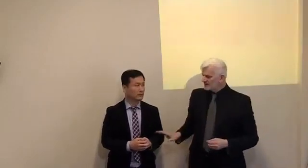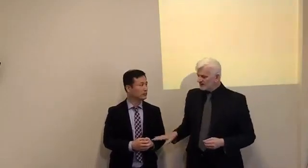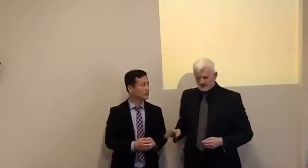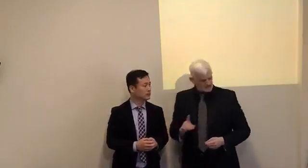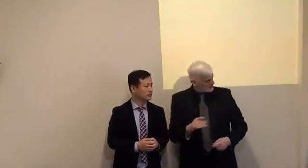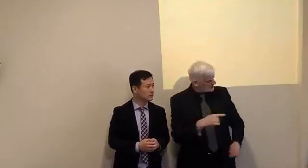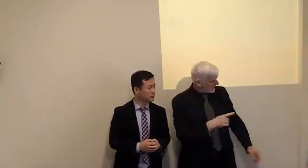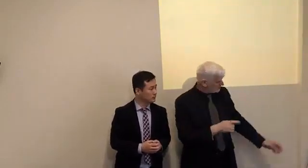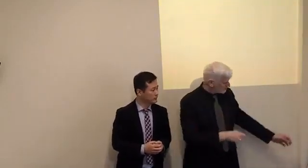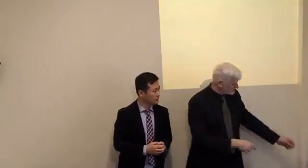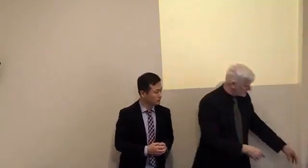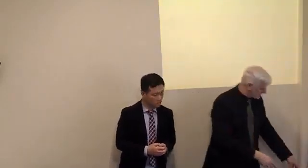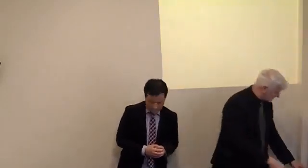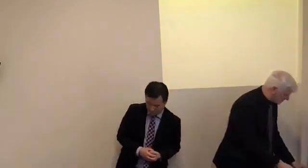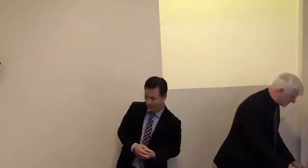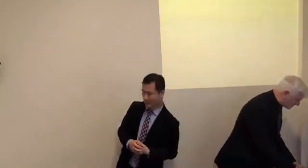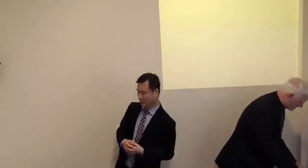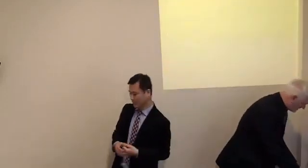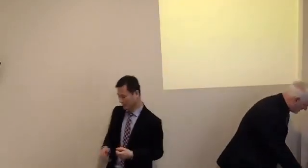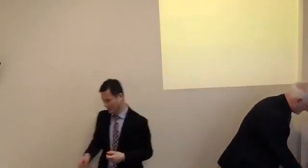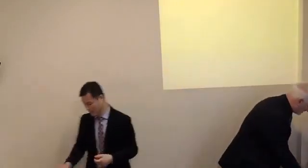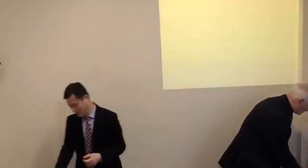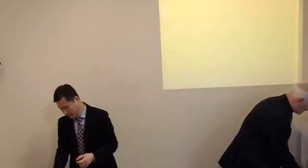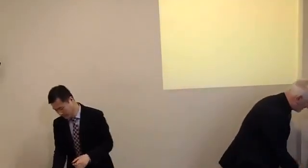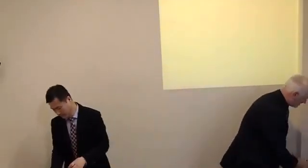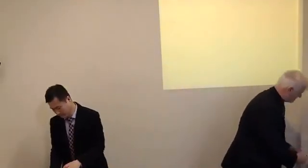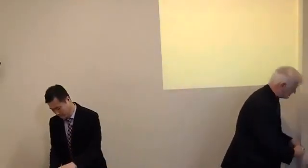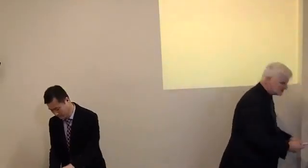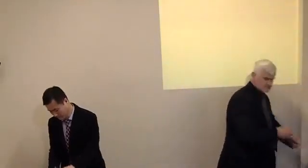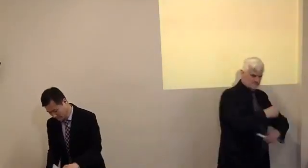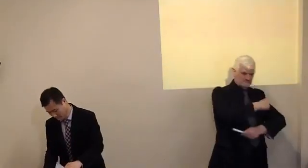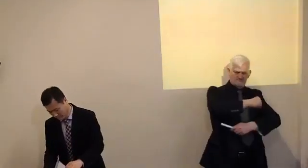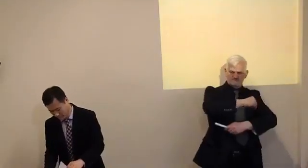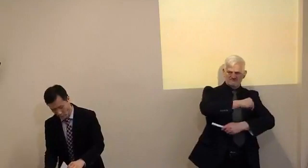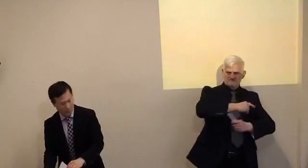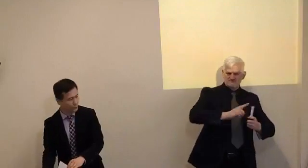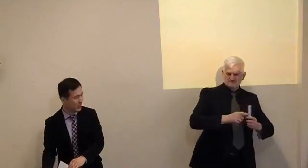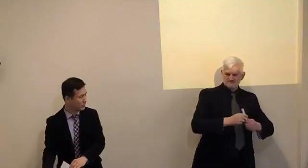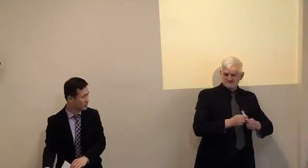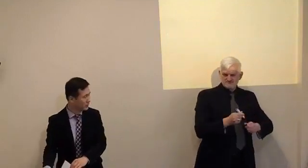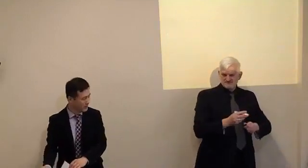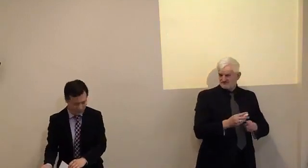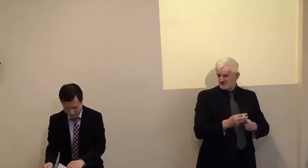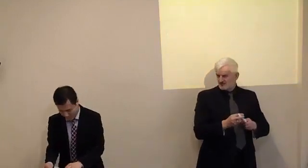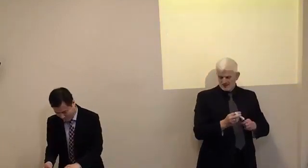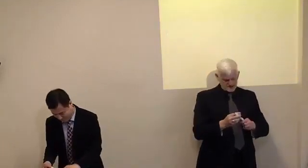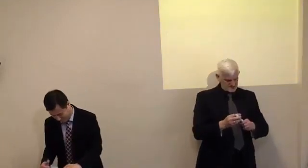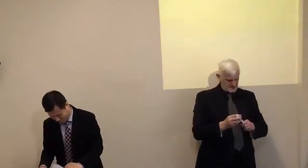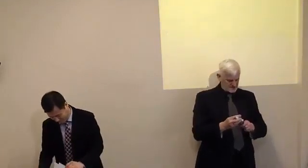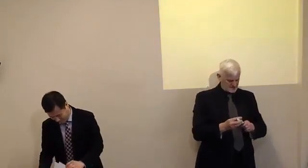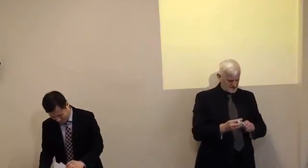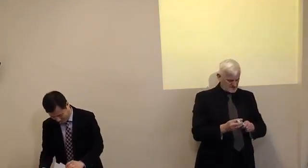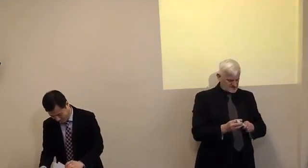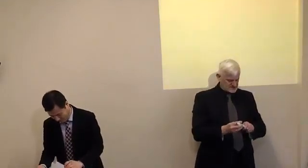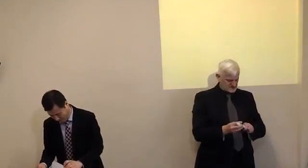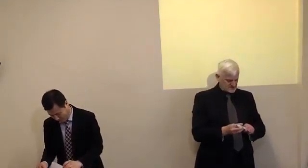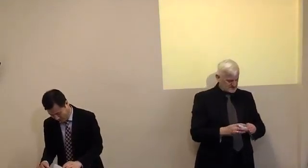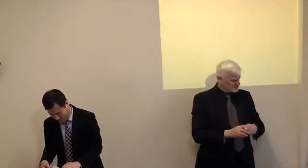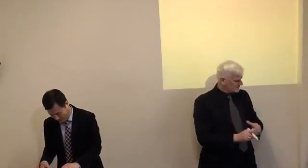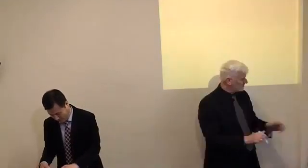Let me just write down Presbyterian. Yes, please. Yes, please. Oh, we have to explain. Yes, yeah. Because it's a difficult